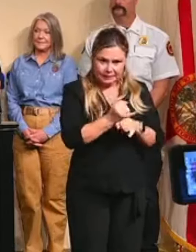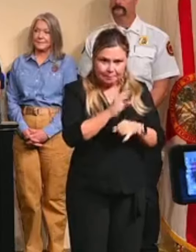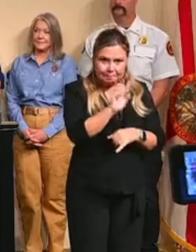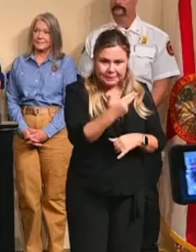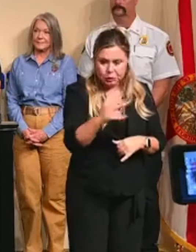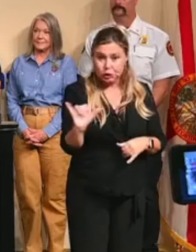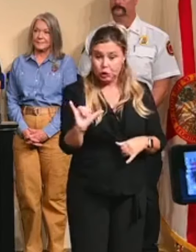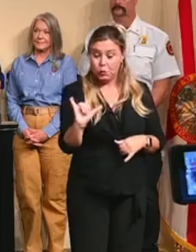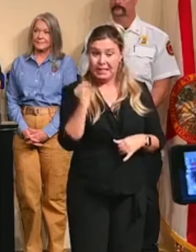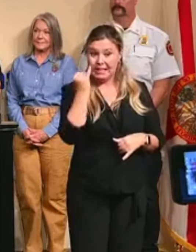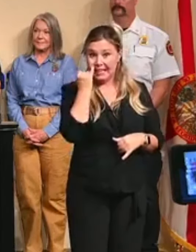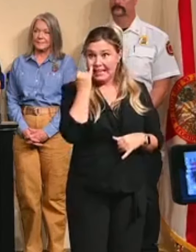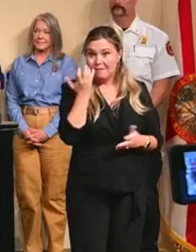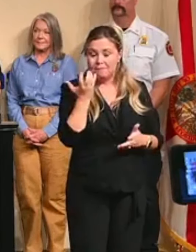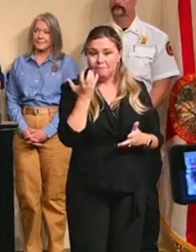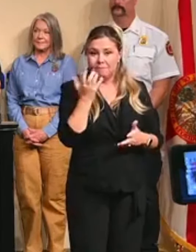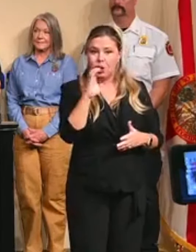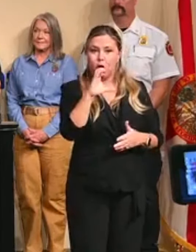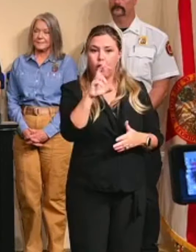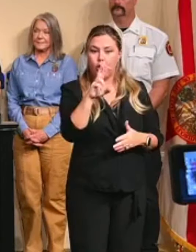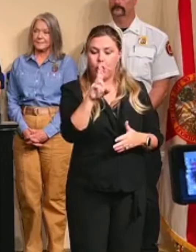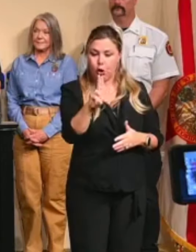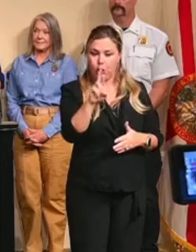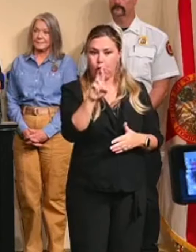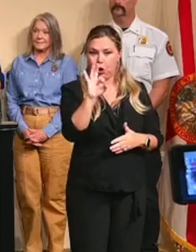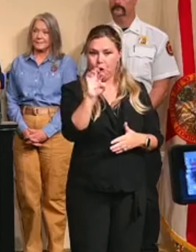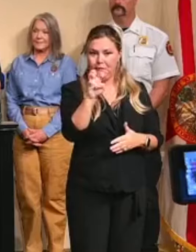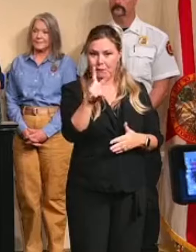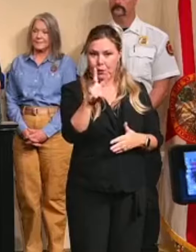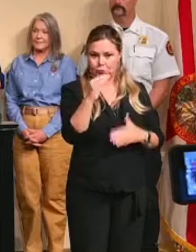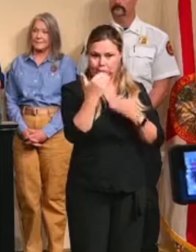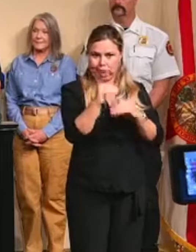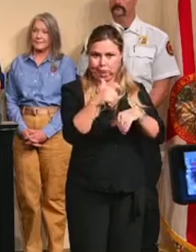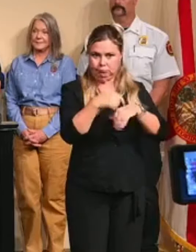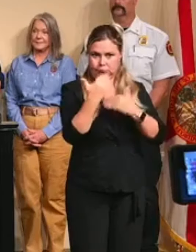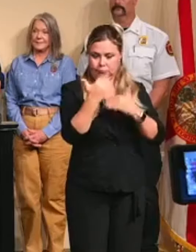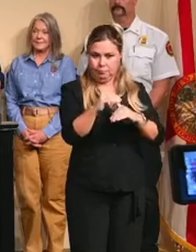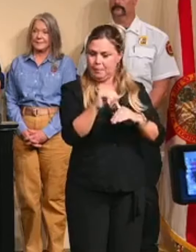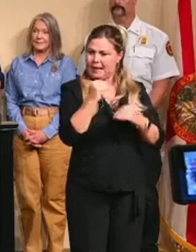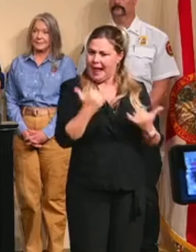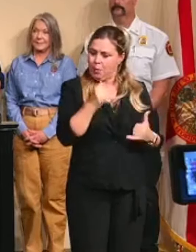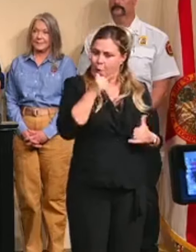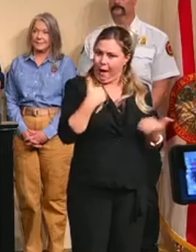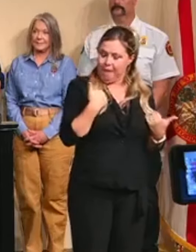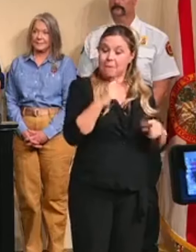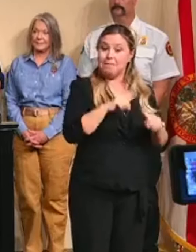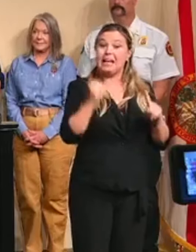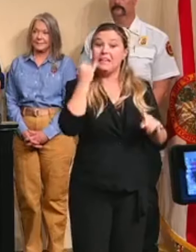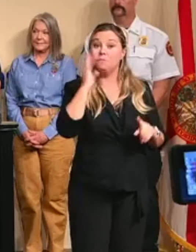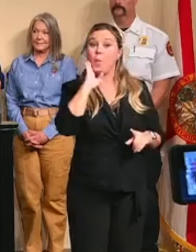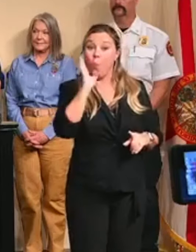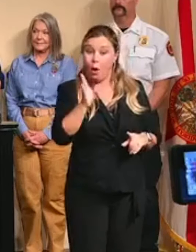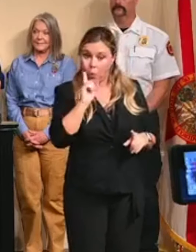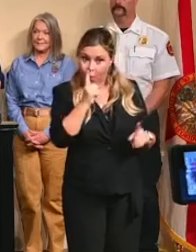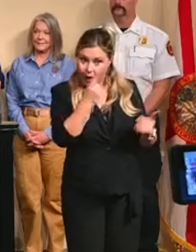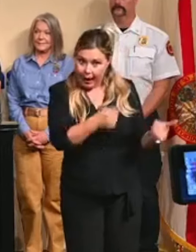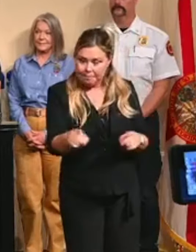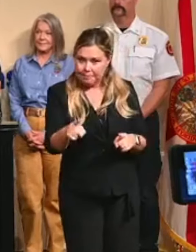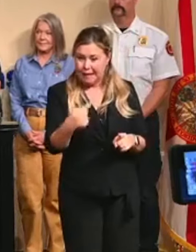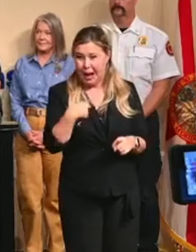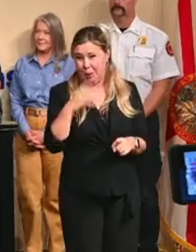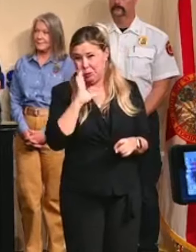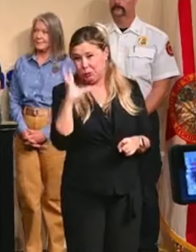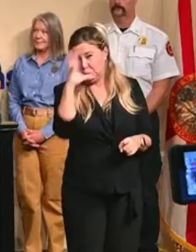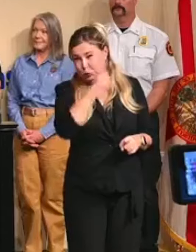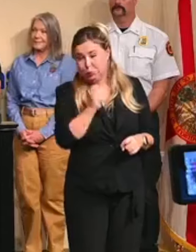Beach, if indeed a curfew comes out. At this time, I'm not saying there's a curfew, but if indeed a curfew comes out, which I would assume